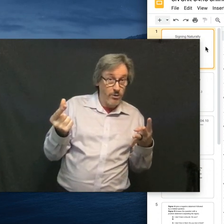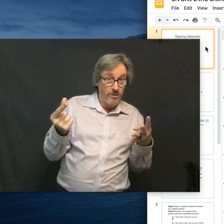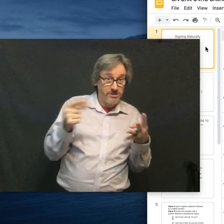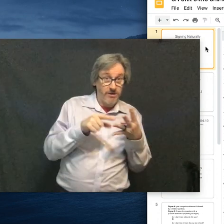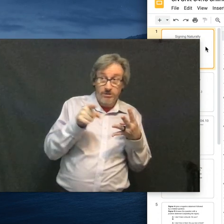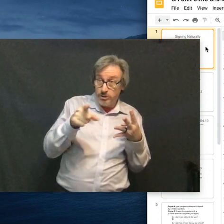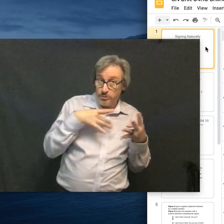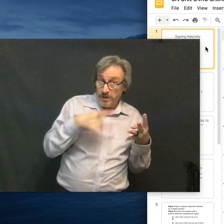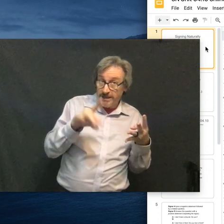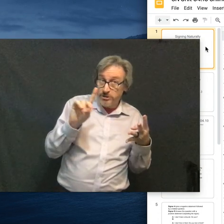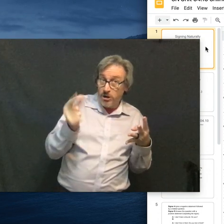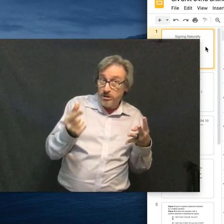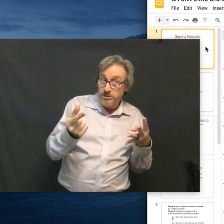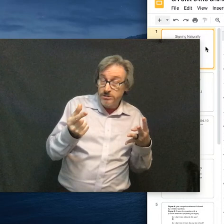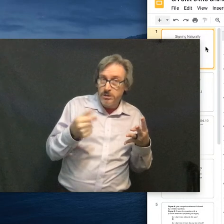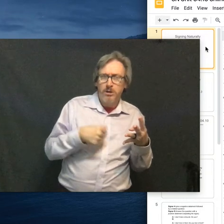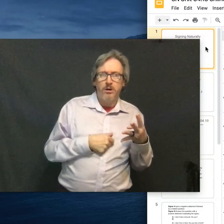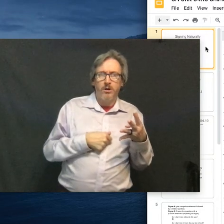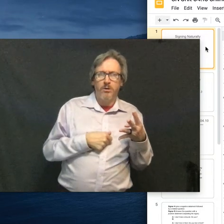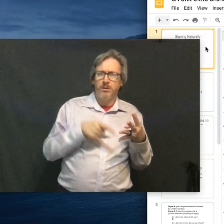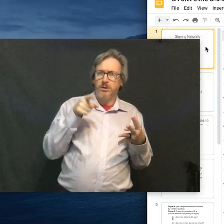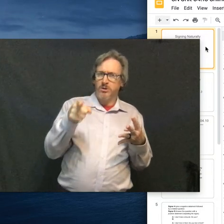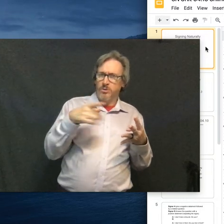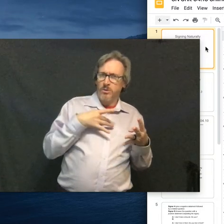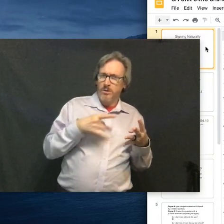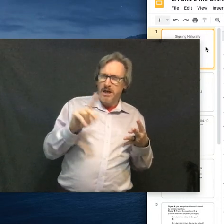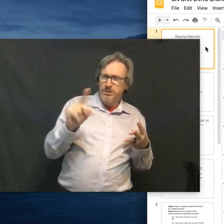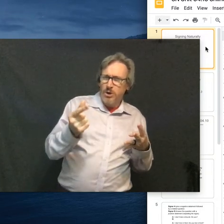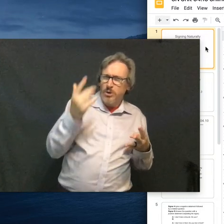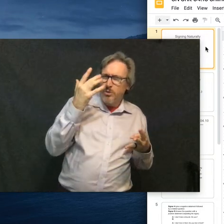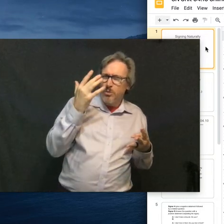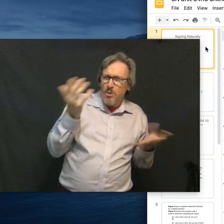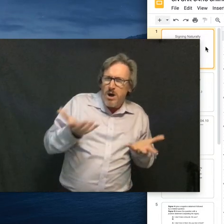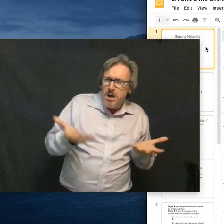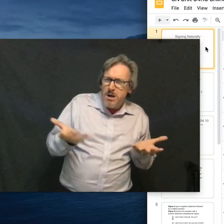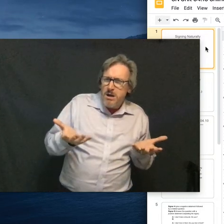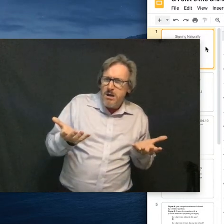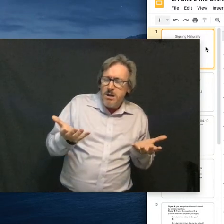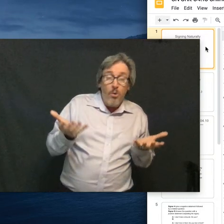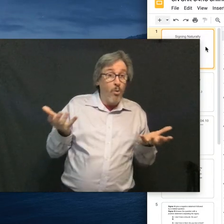Yes, no question, right? Do you like dogs? Or dog?